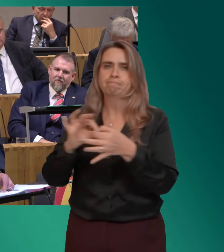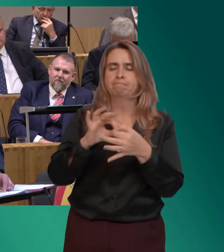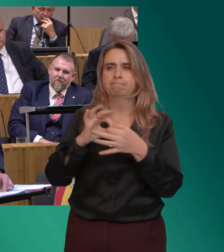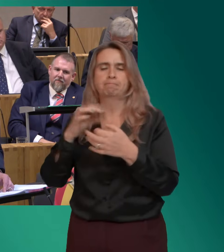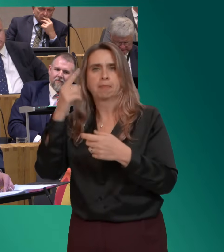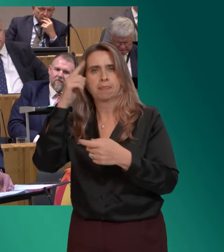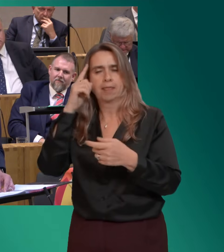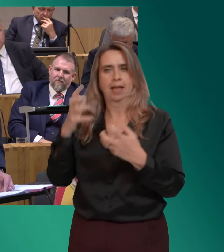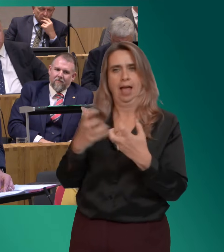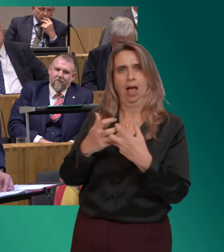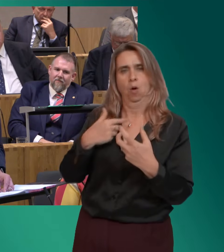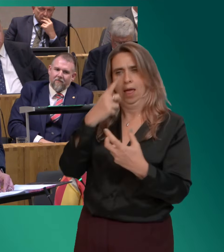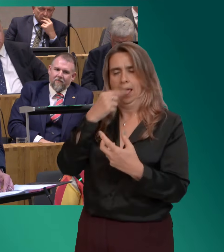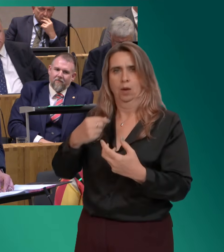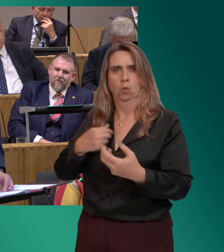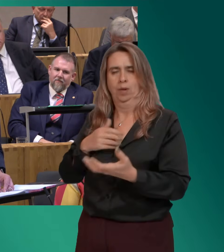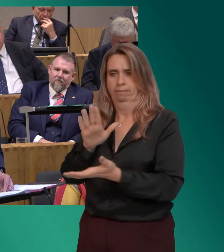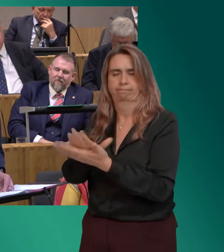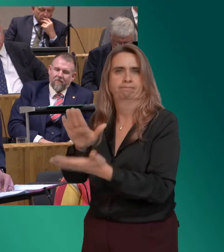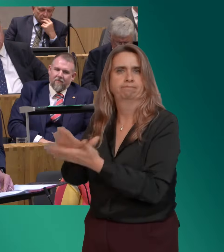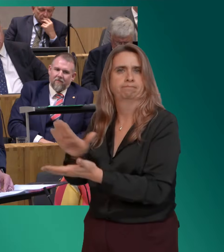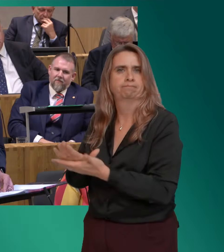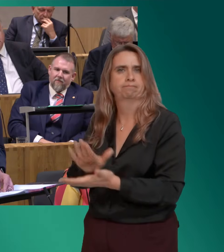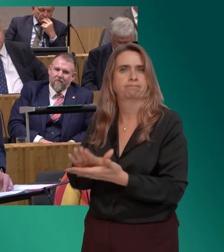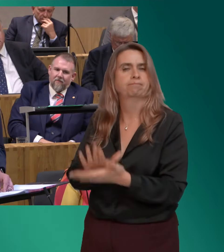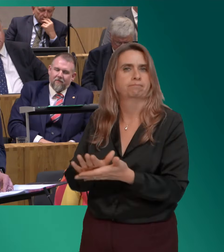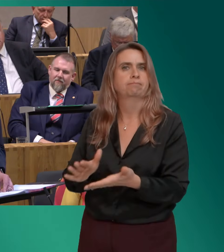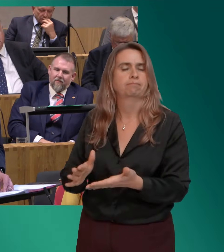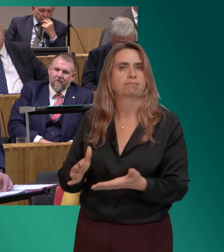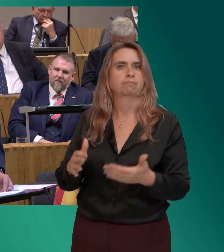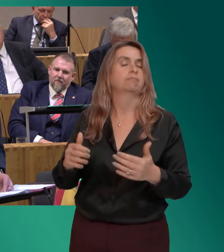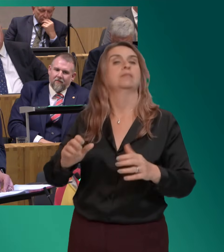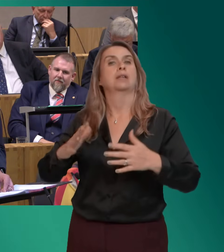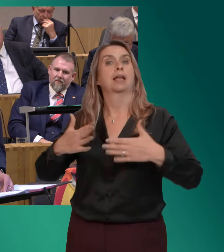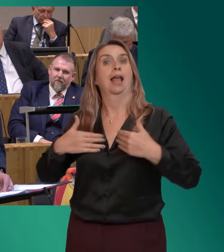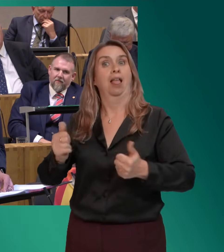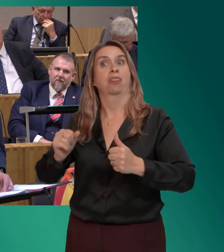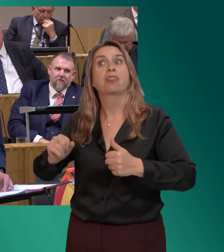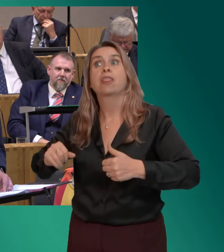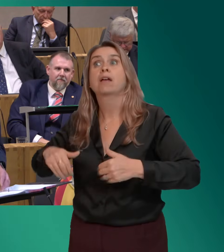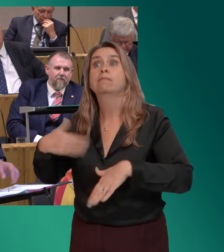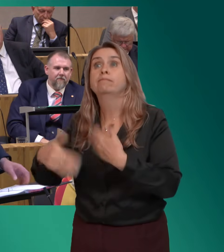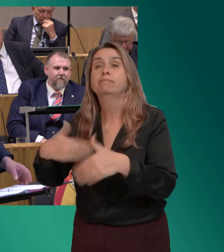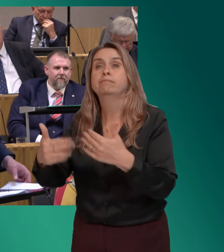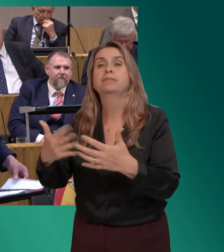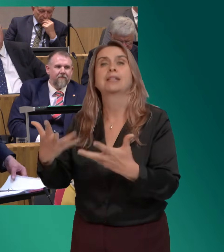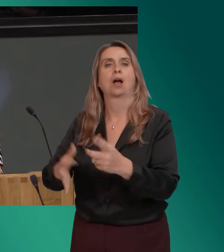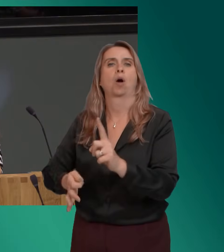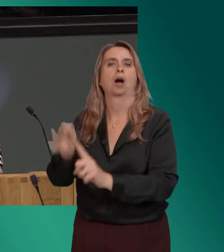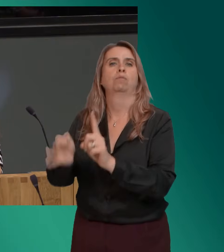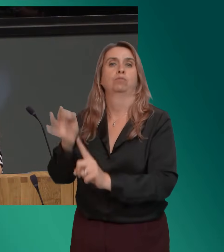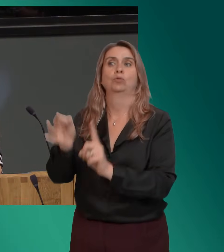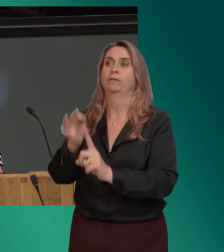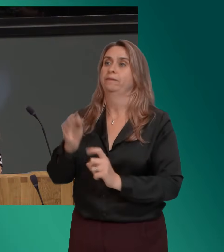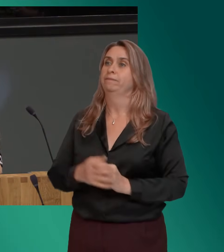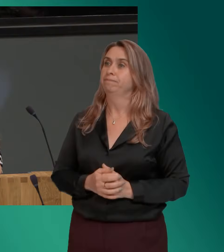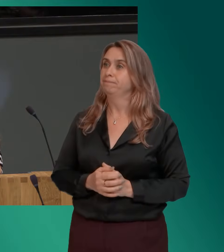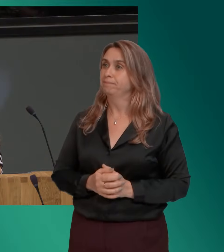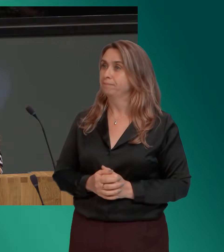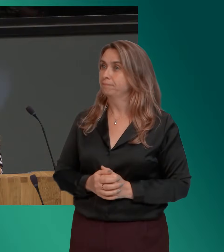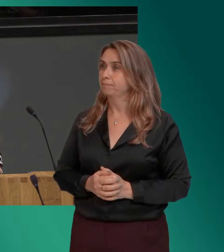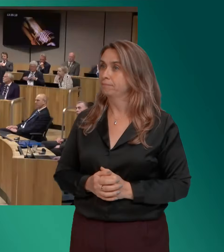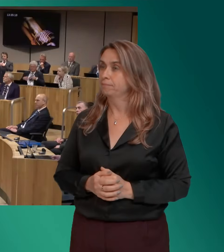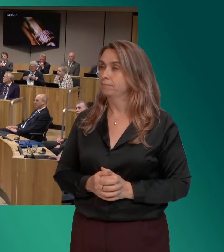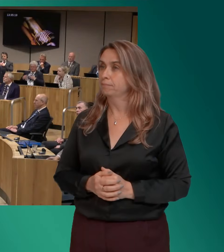intervention approach based on the infrastructure that we have for the delivery of health. Let's see where we can get on improving the services in that way. Peredur